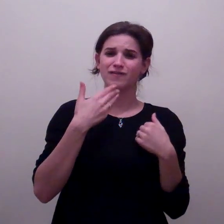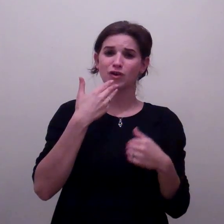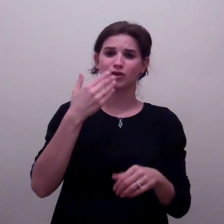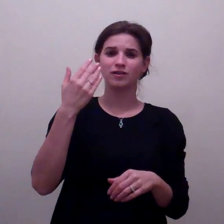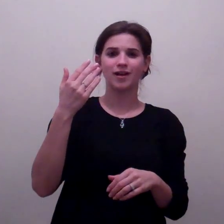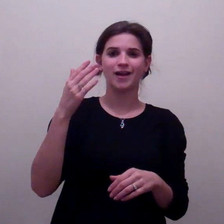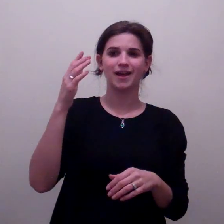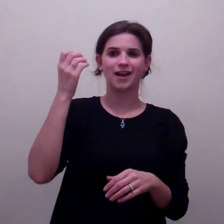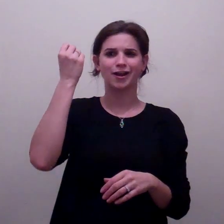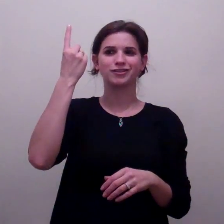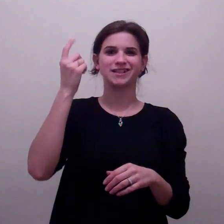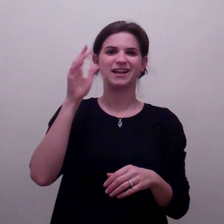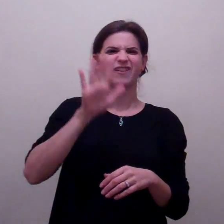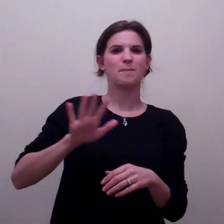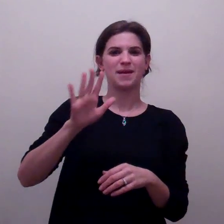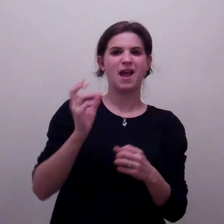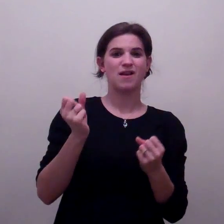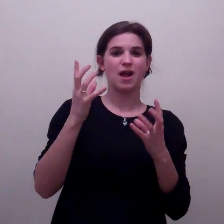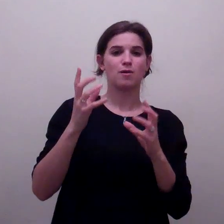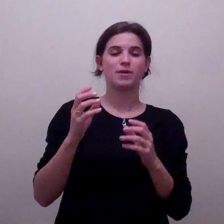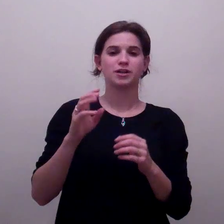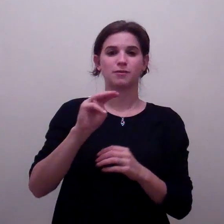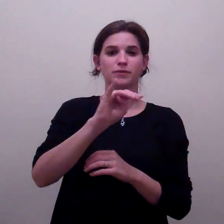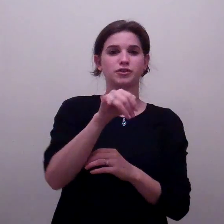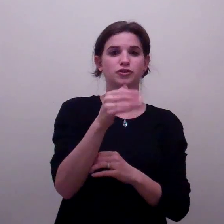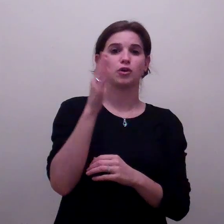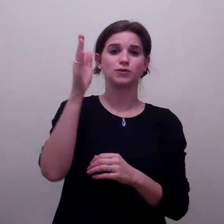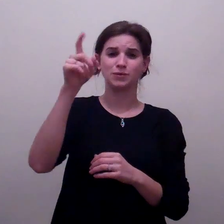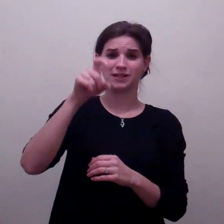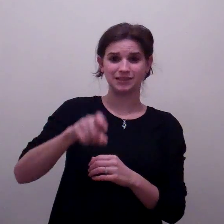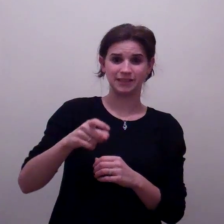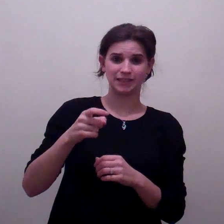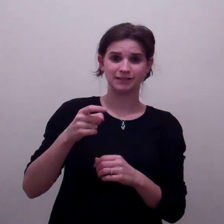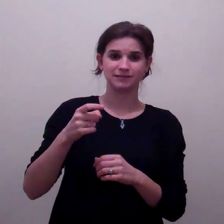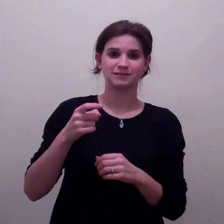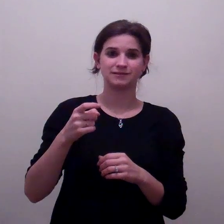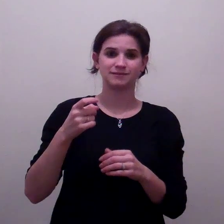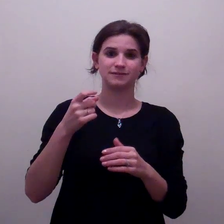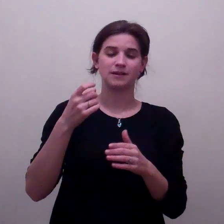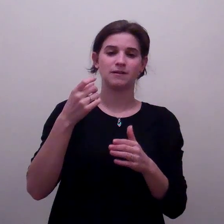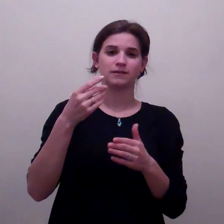Before we leave, class, I have an announcement. Quiet down.